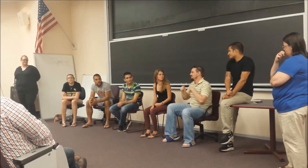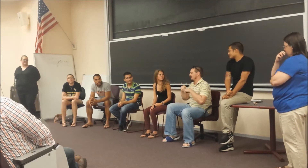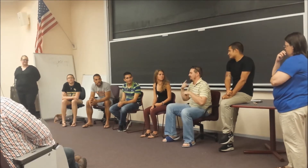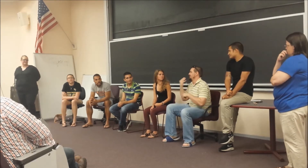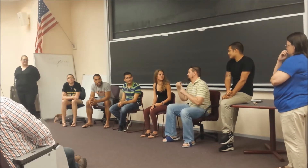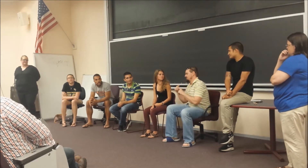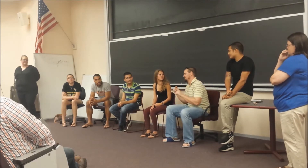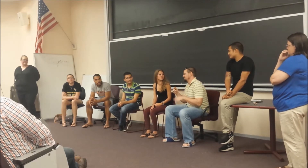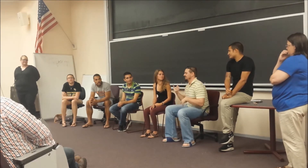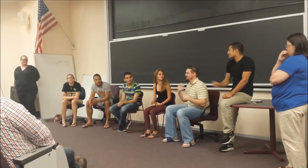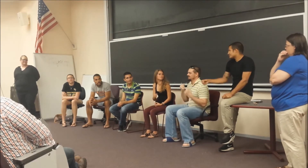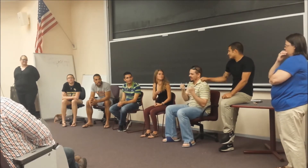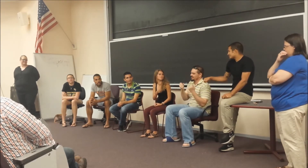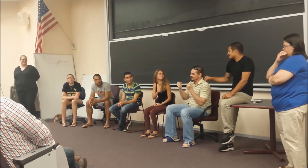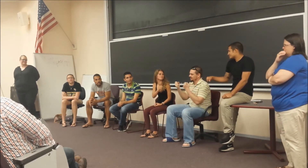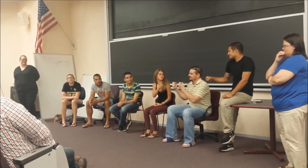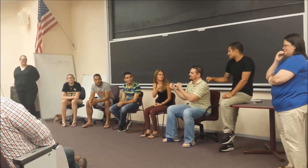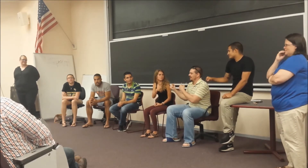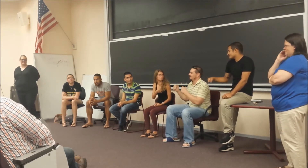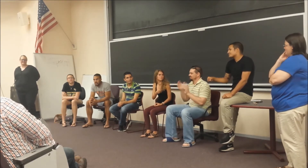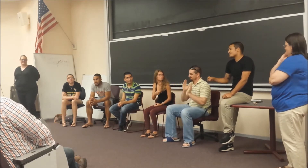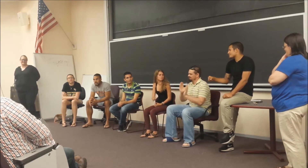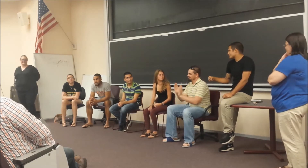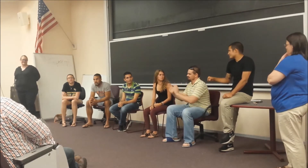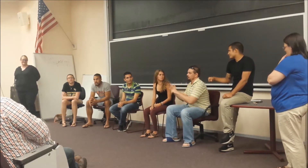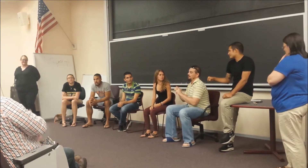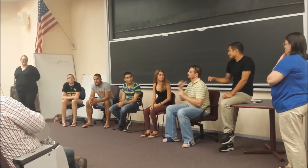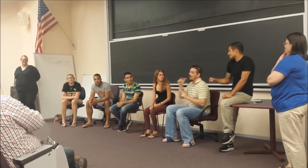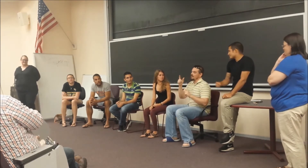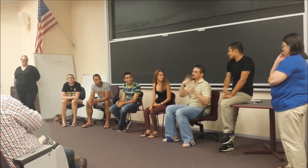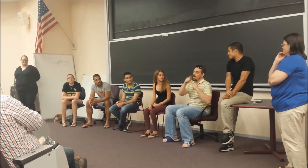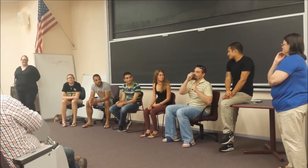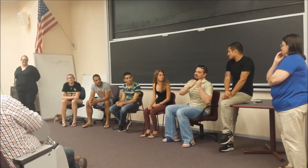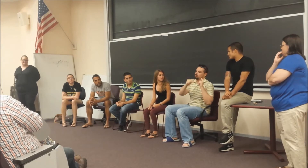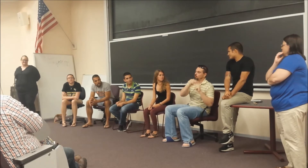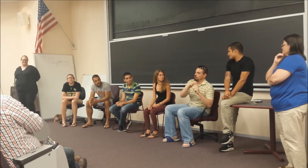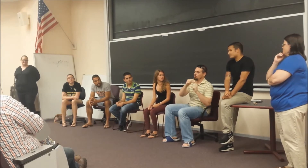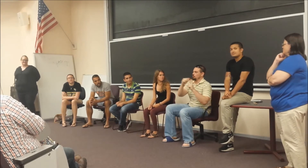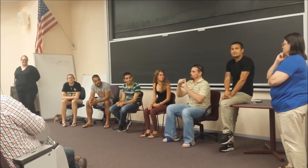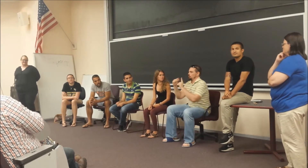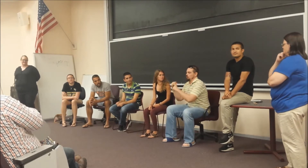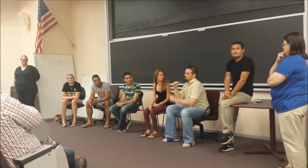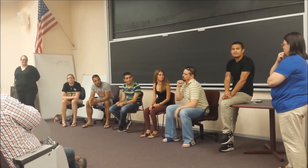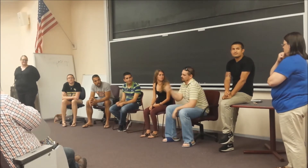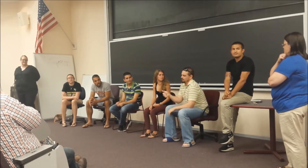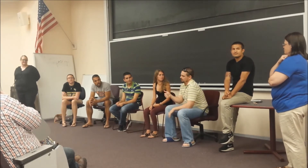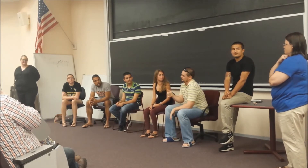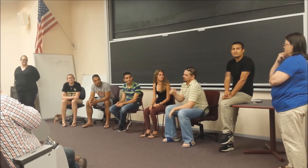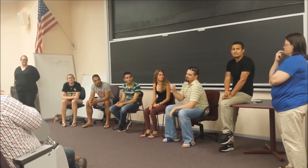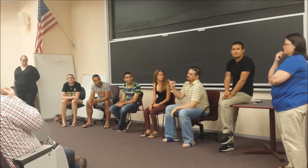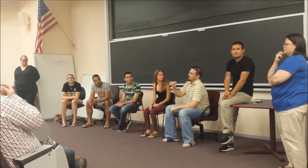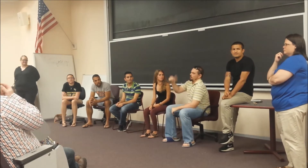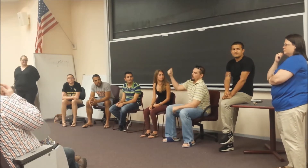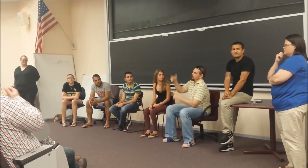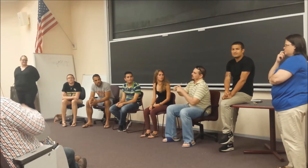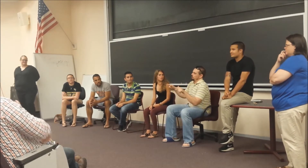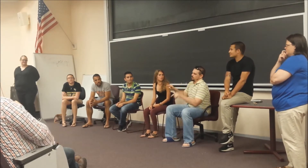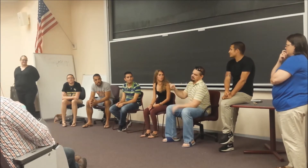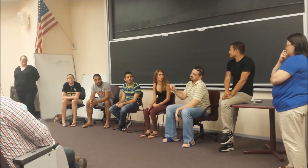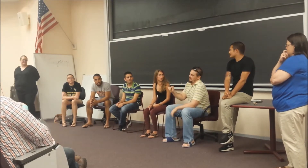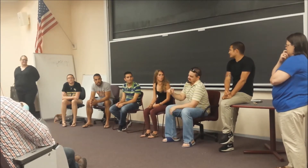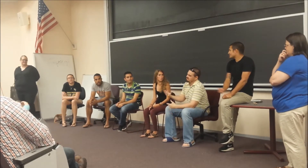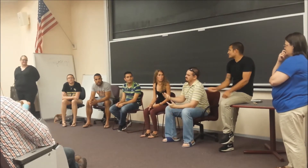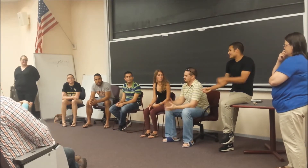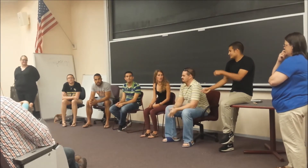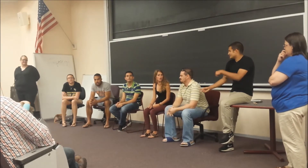not recognize it, but there is more than one sign, more than one word being produced. There is an order there, but there's not a sign for each word. You're correct in